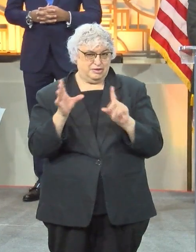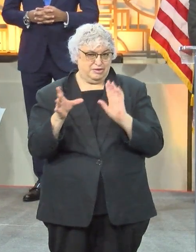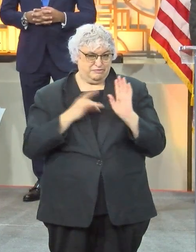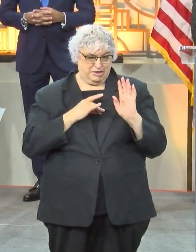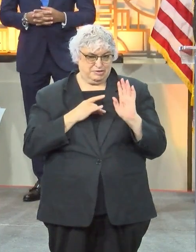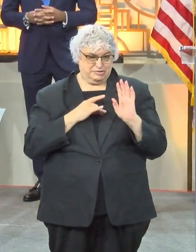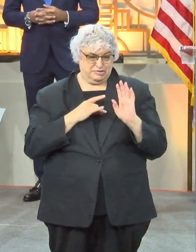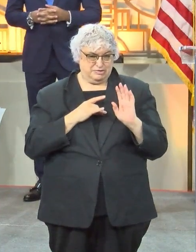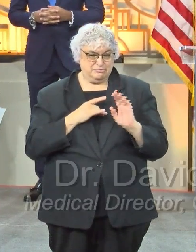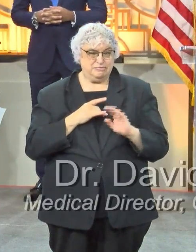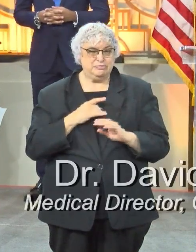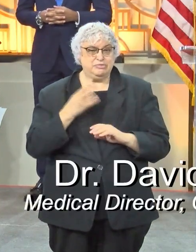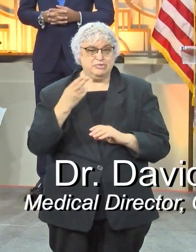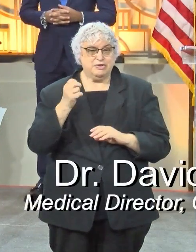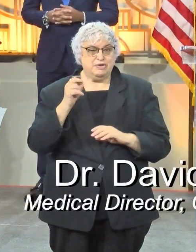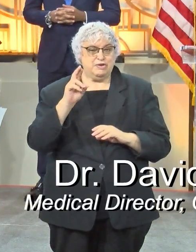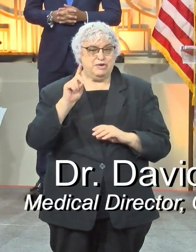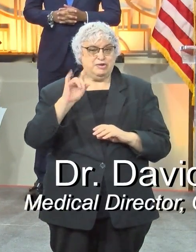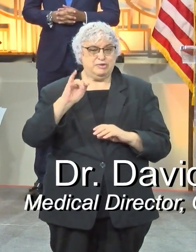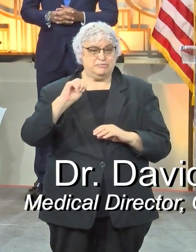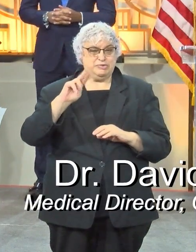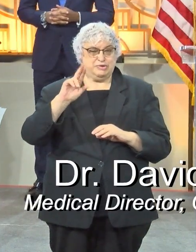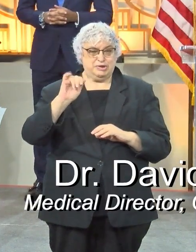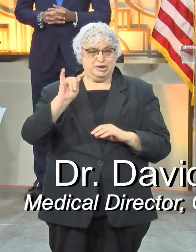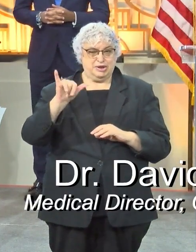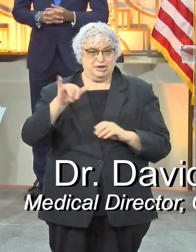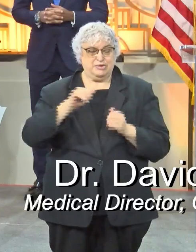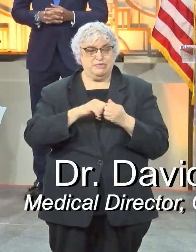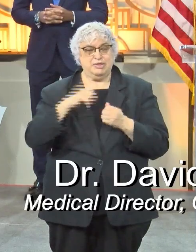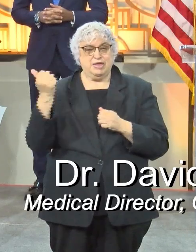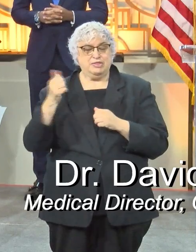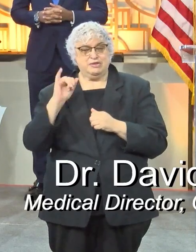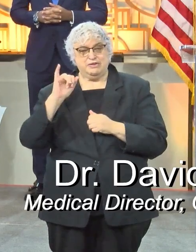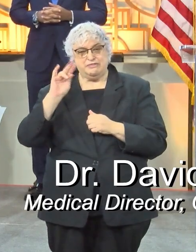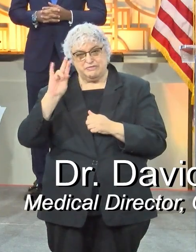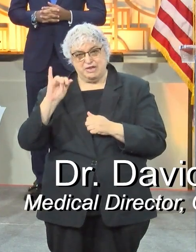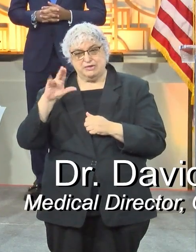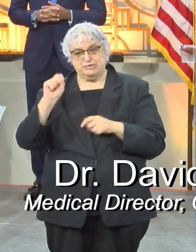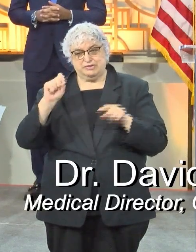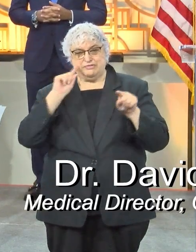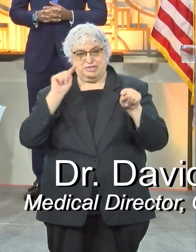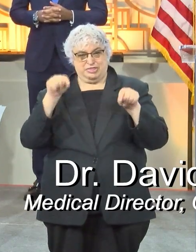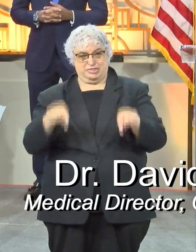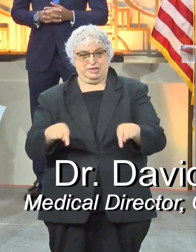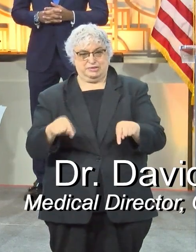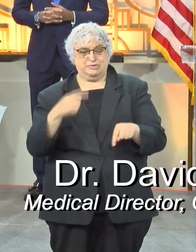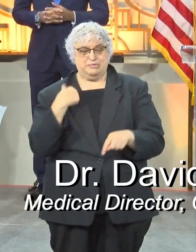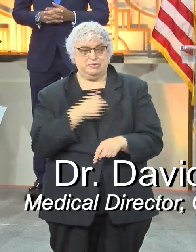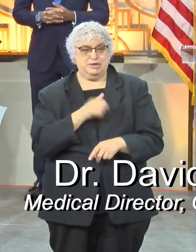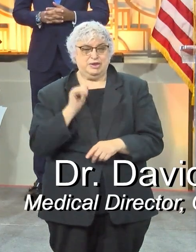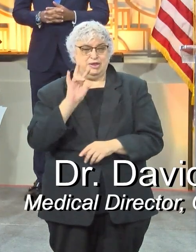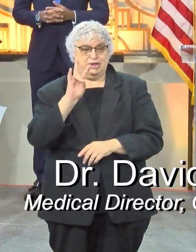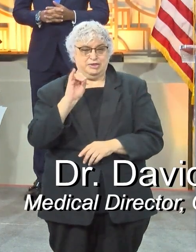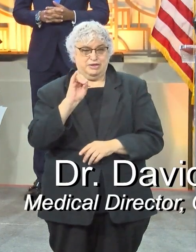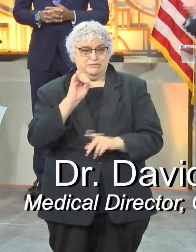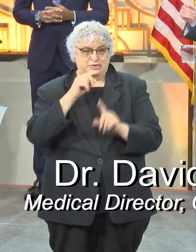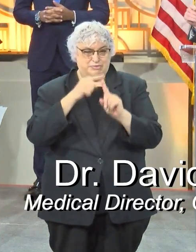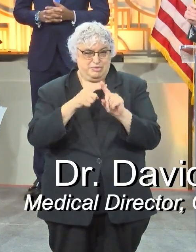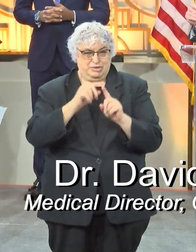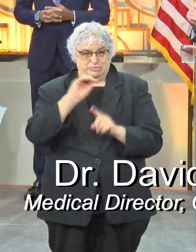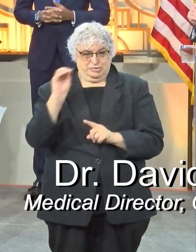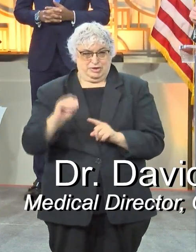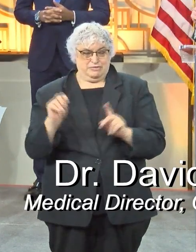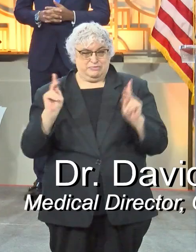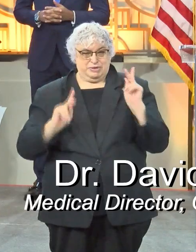So herd immunity, we are estimating, based on experience with other viruses, that for this virus, we would need to have 70%+